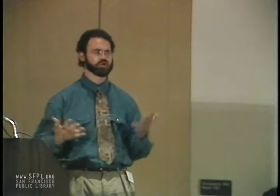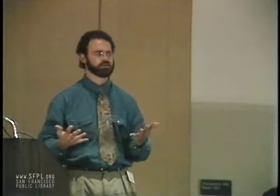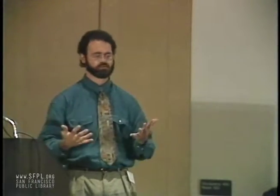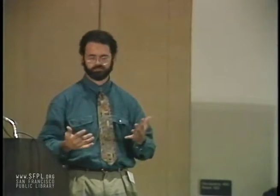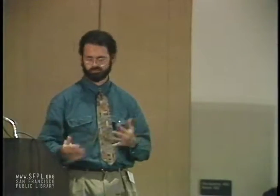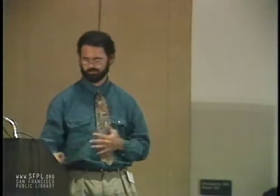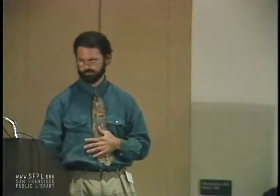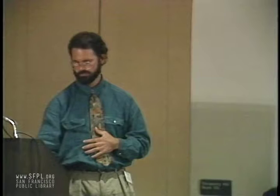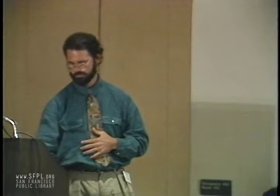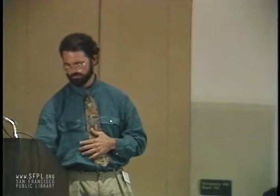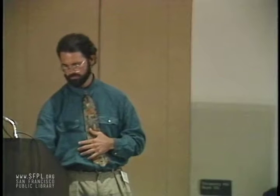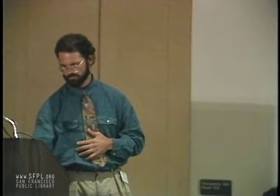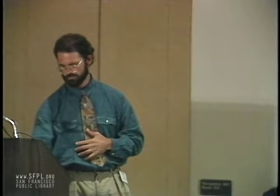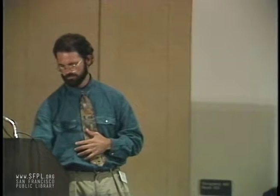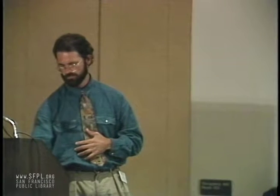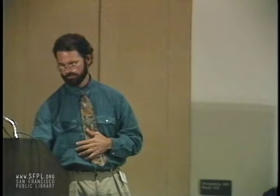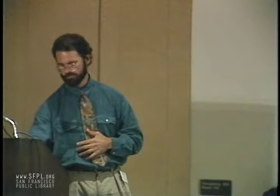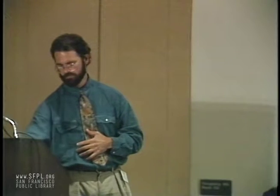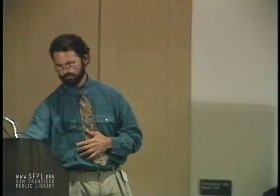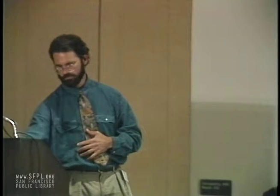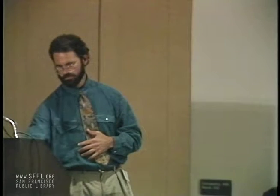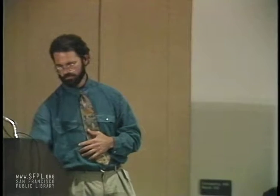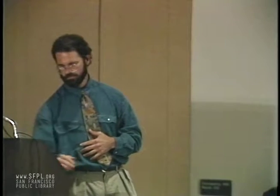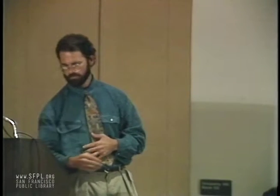What is their lot in life from their perspective?